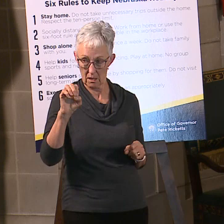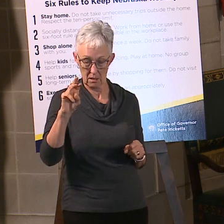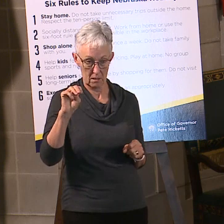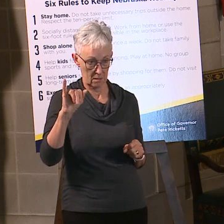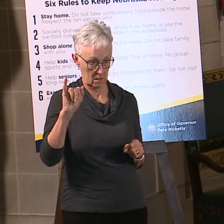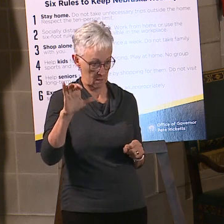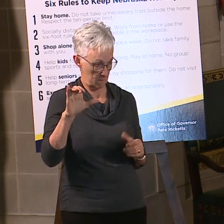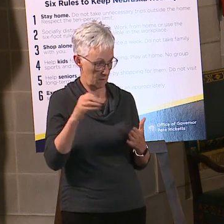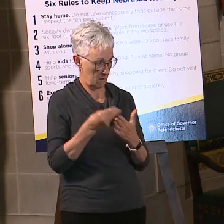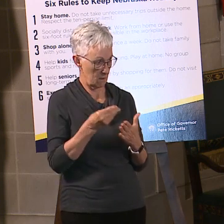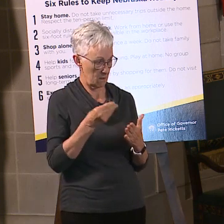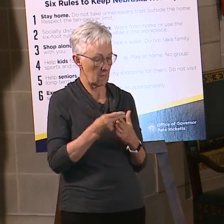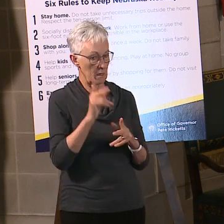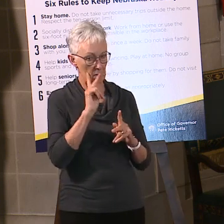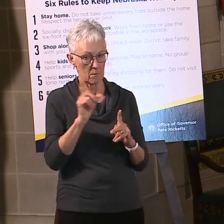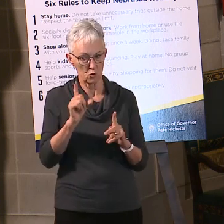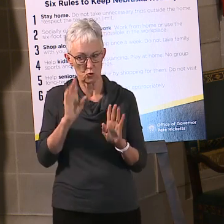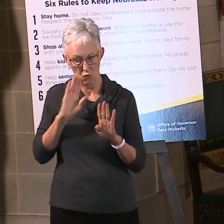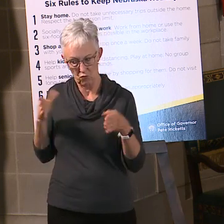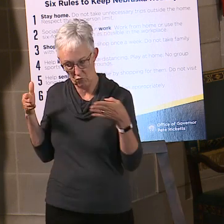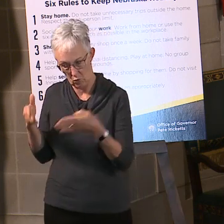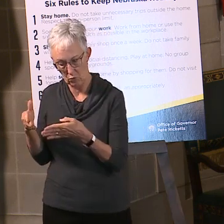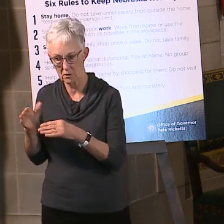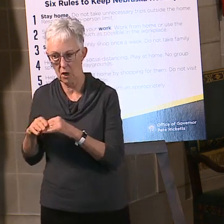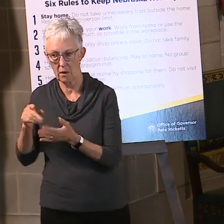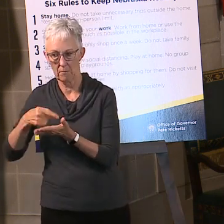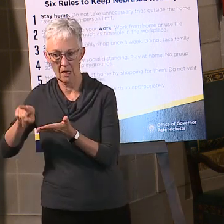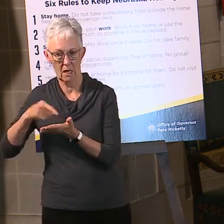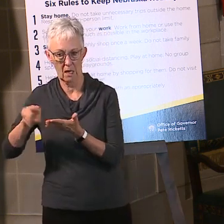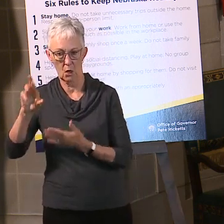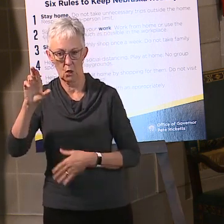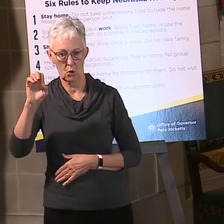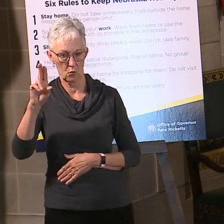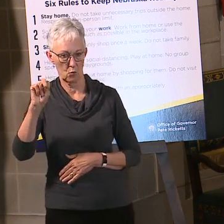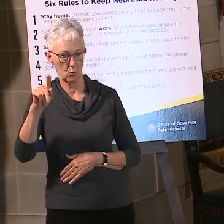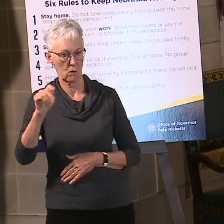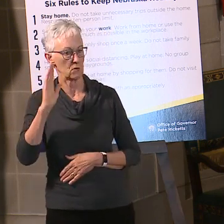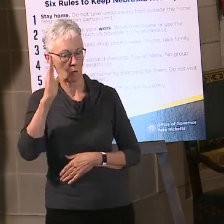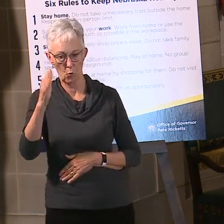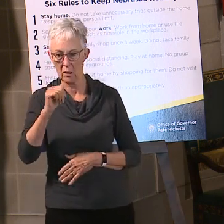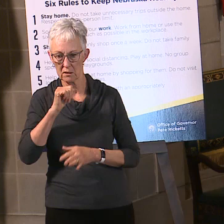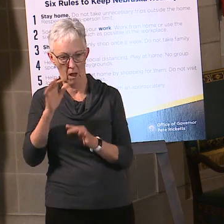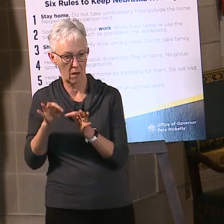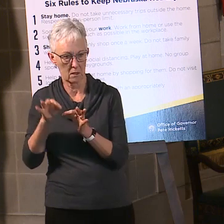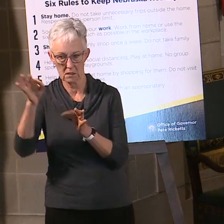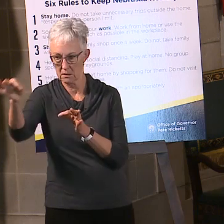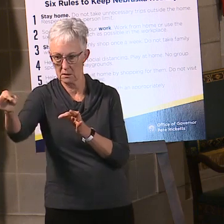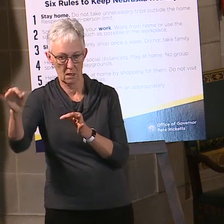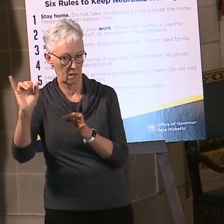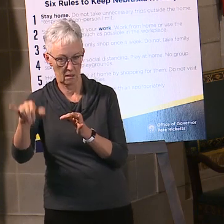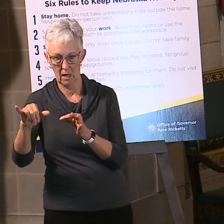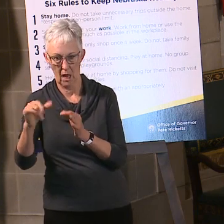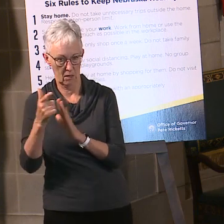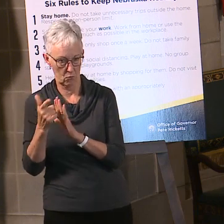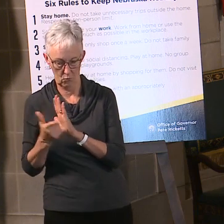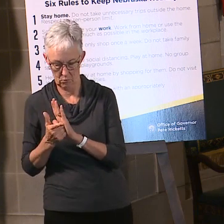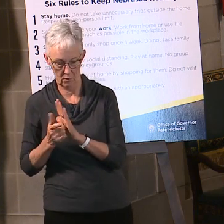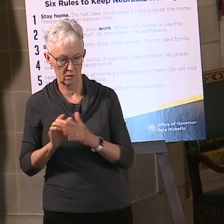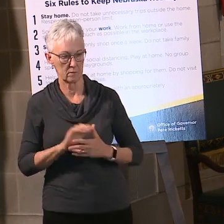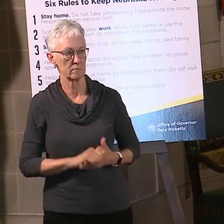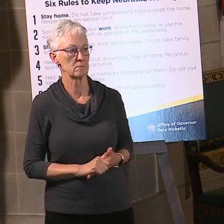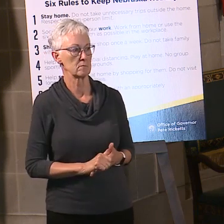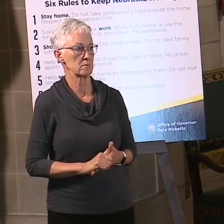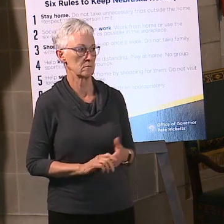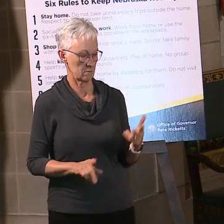ought to be able to be focusing on making sure that they don't get too far behind on the rent. So we're not going to be extending that order. And then the final one had to do with turkey